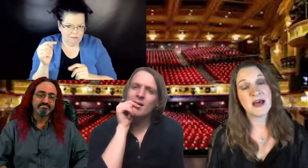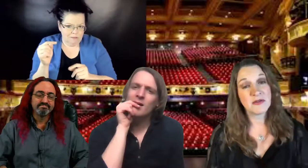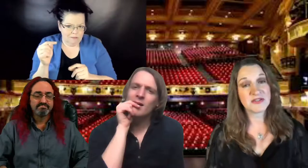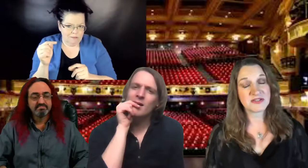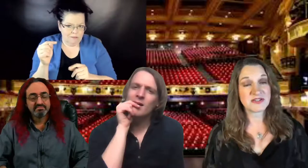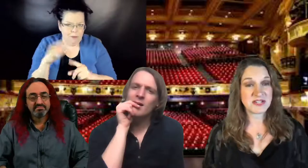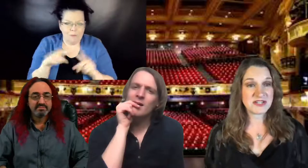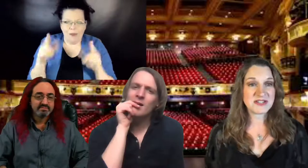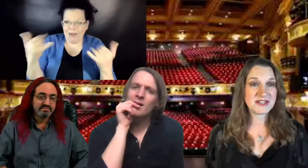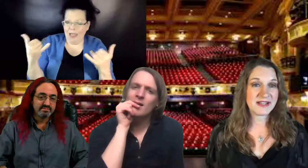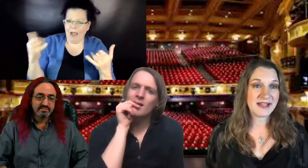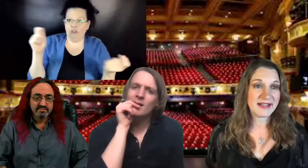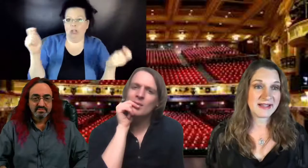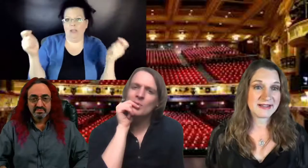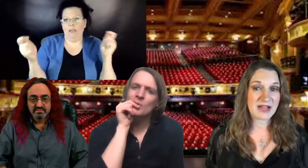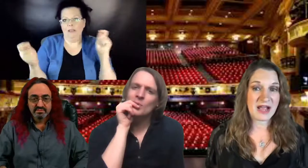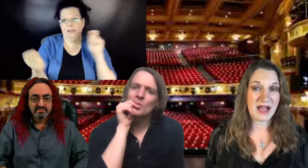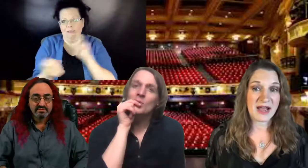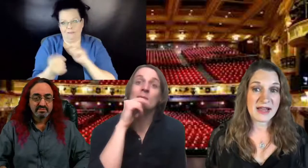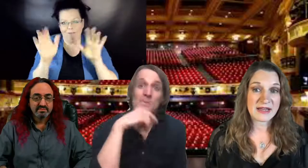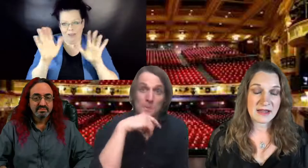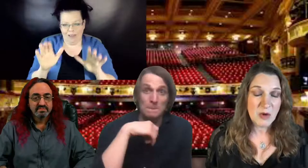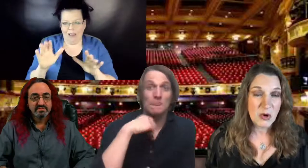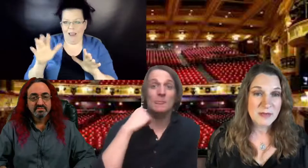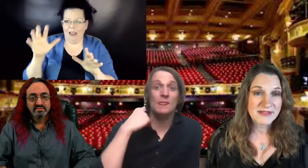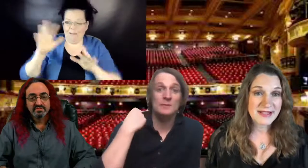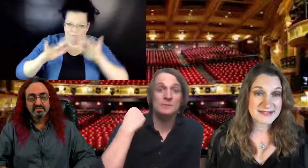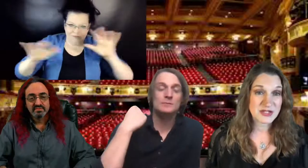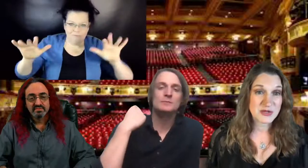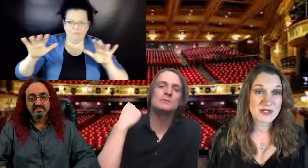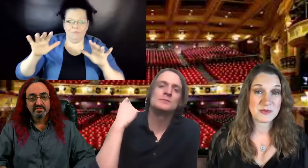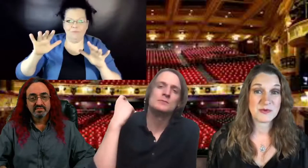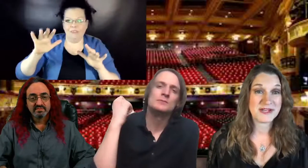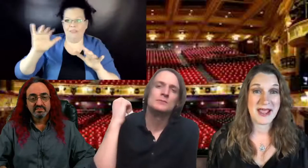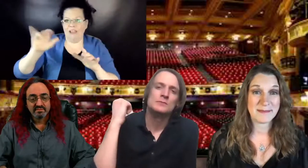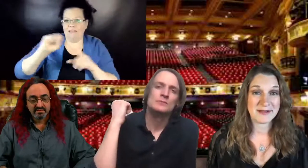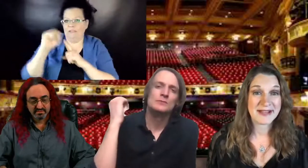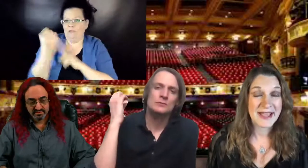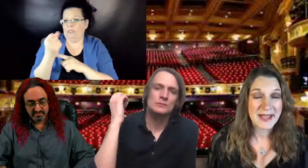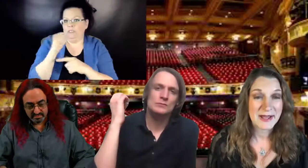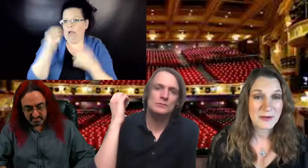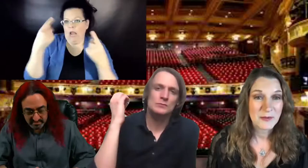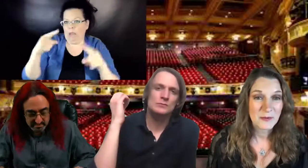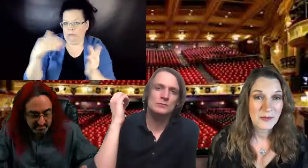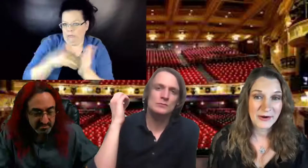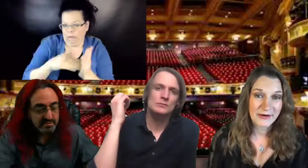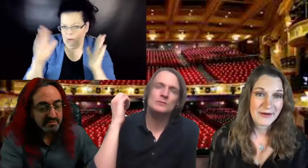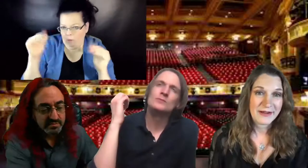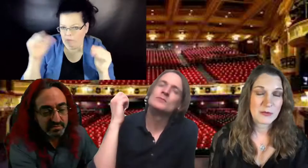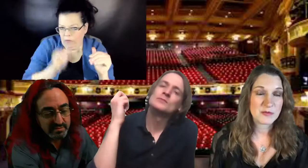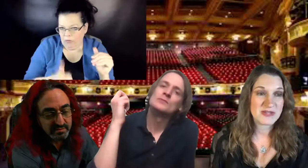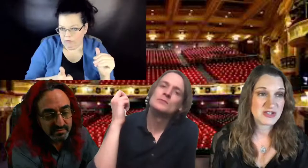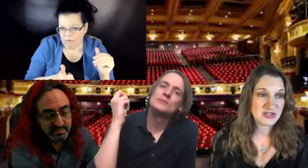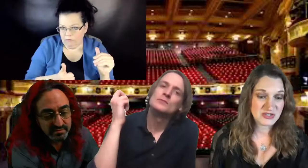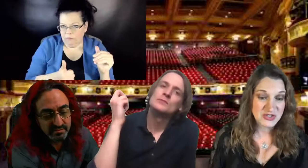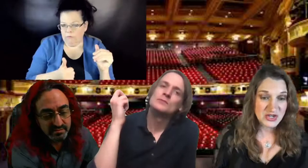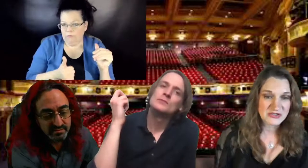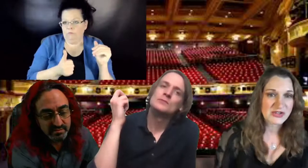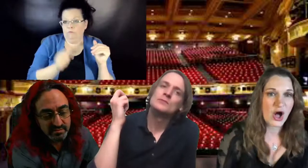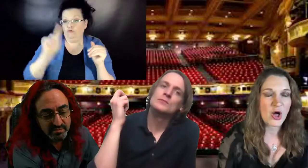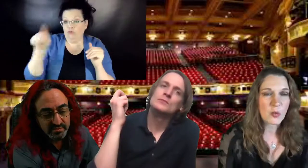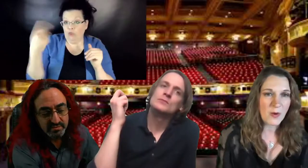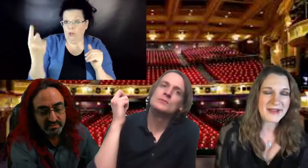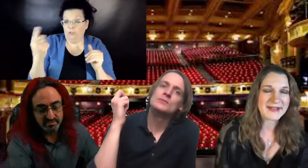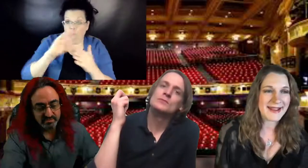But now things are changing, and I am hoping that situation wouldn't happen again, where it would be